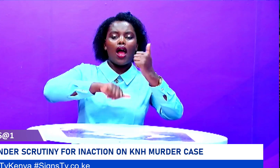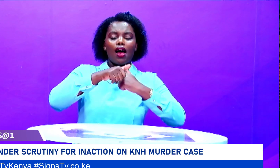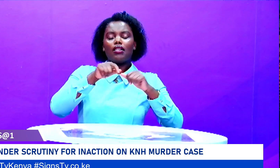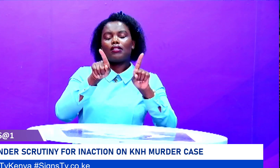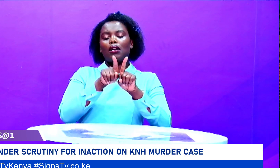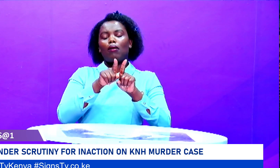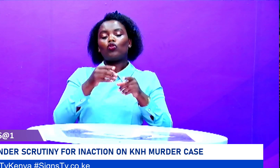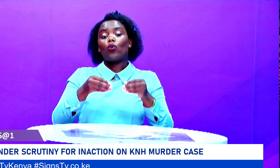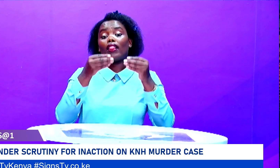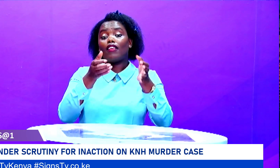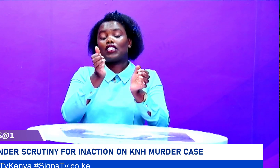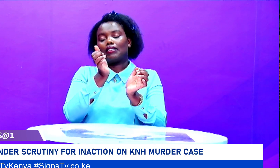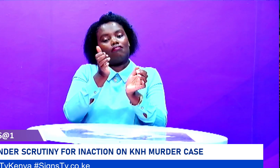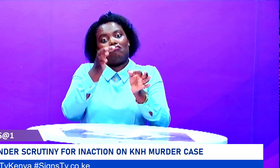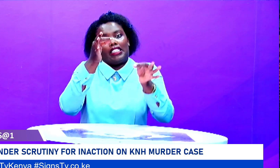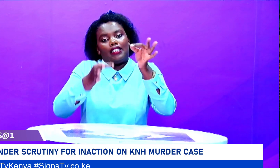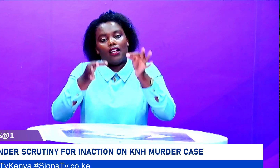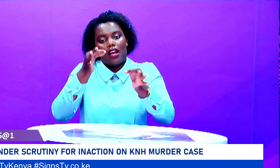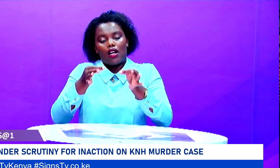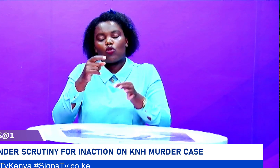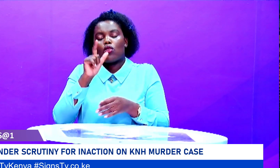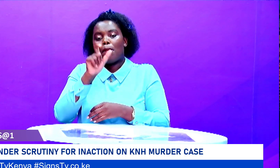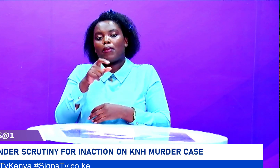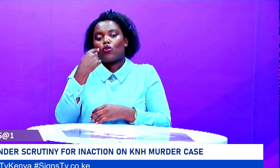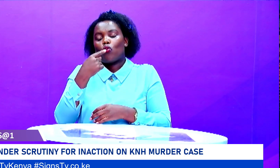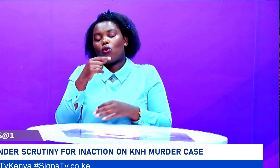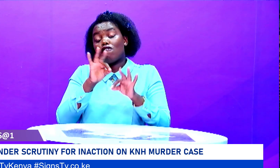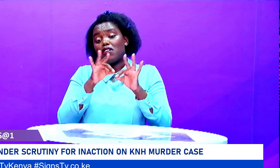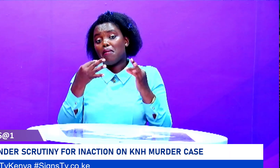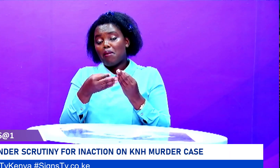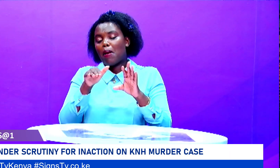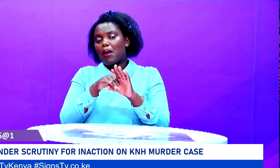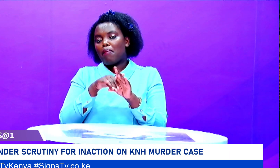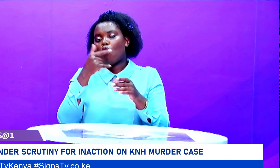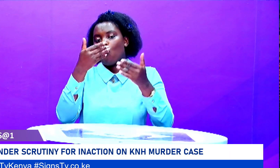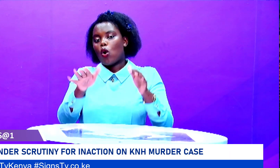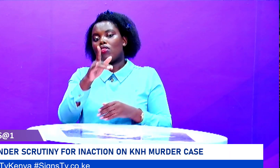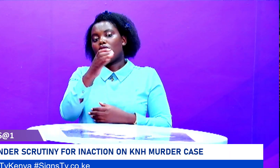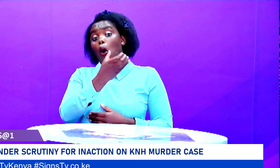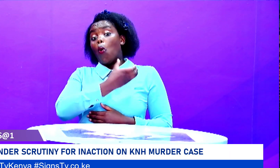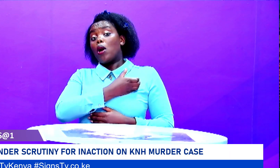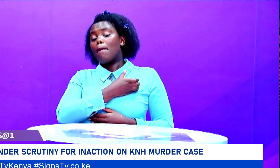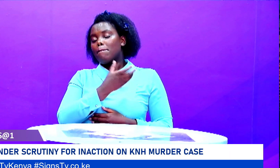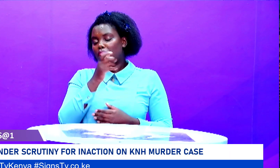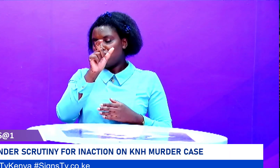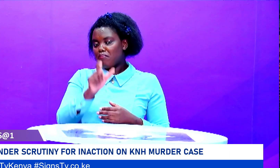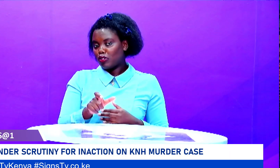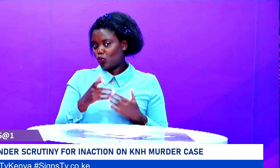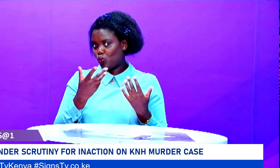not taking the action to give justice and to the family members who lost their own loved